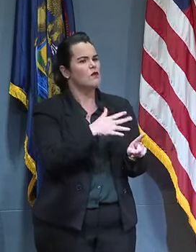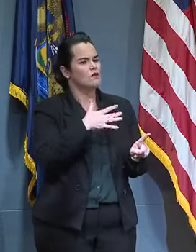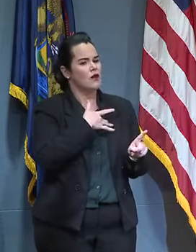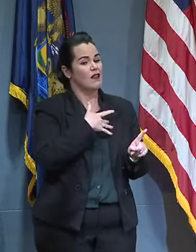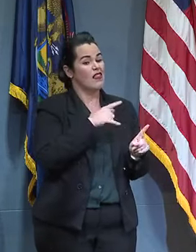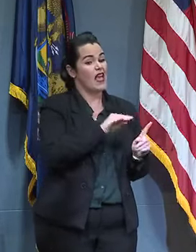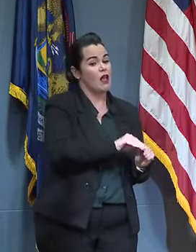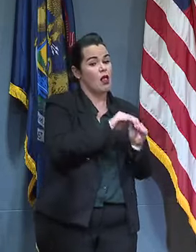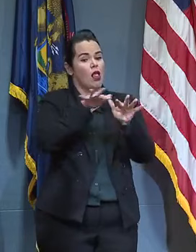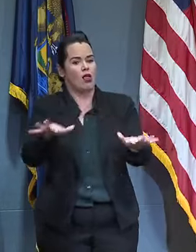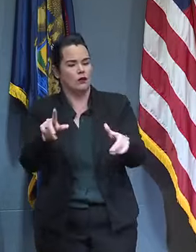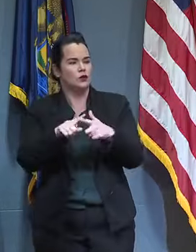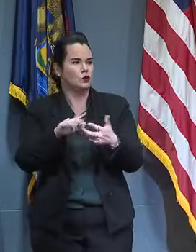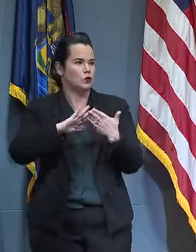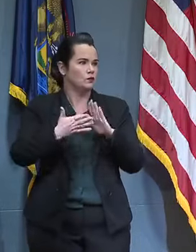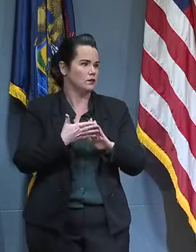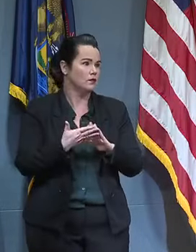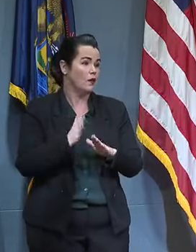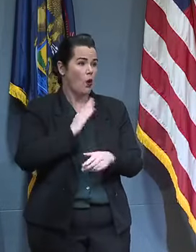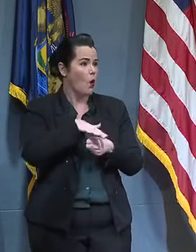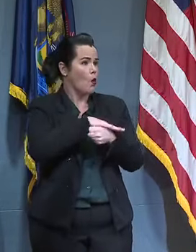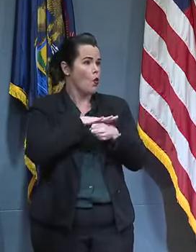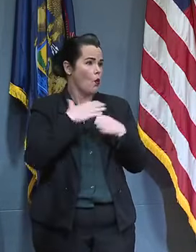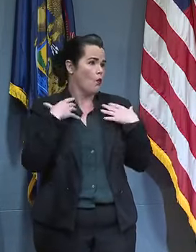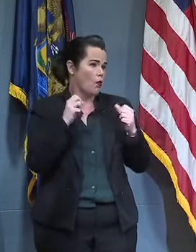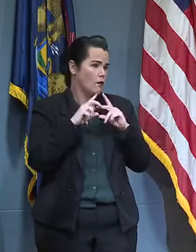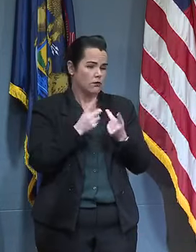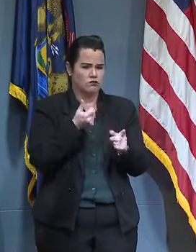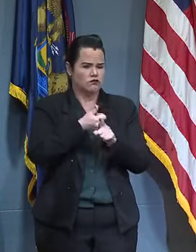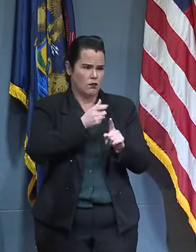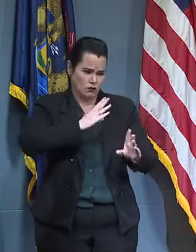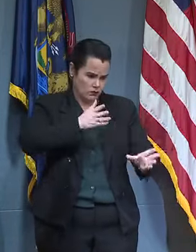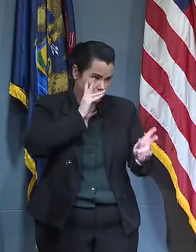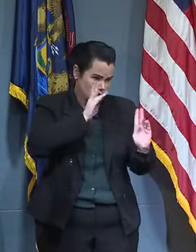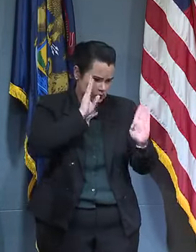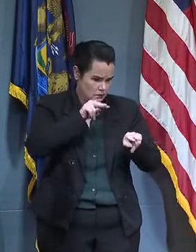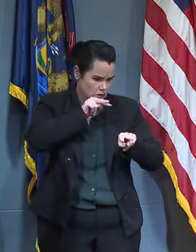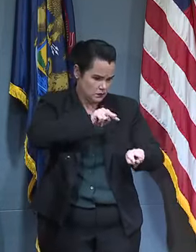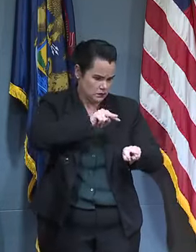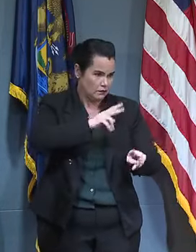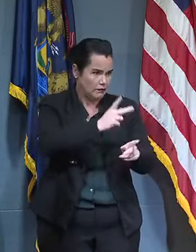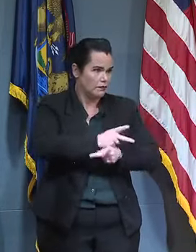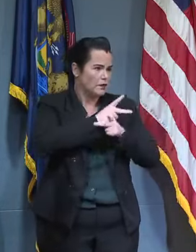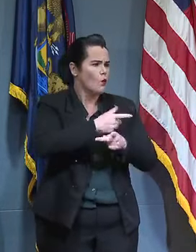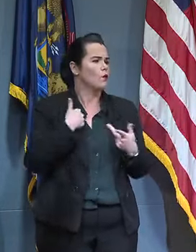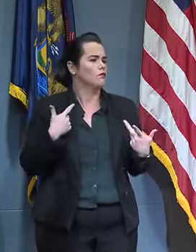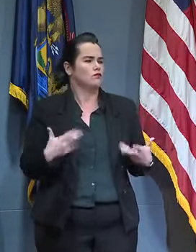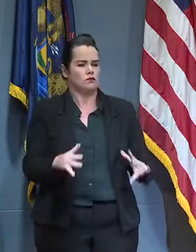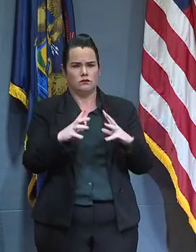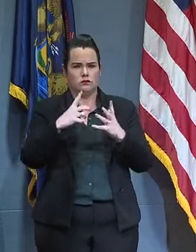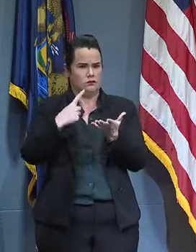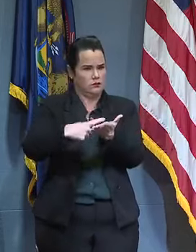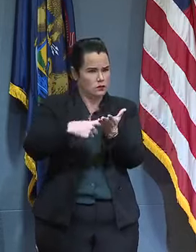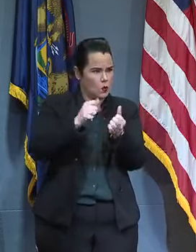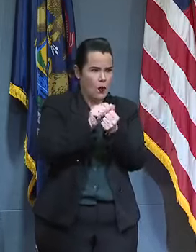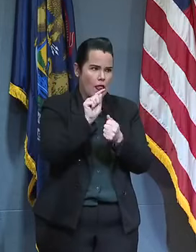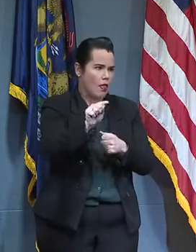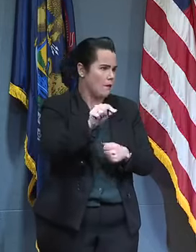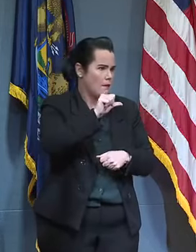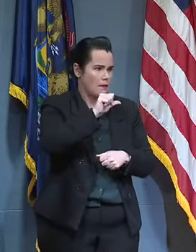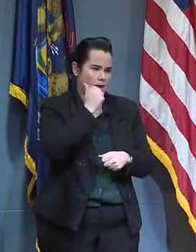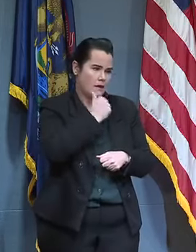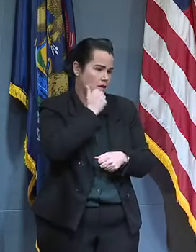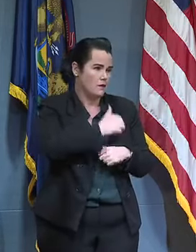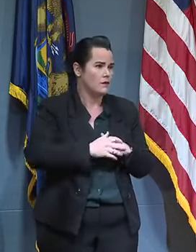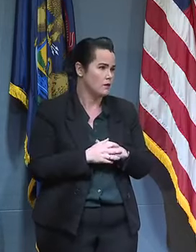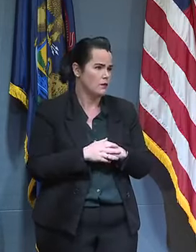the community as well. Our local health departments are really on top of this. We've been communicating with them daily as far as expanded testing and making